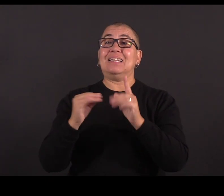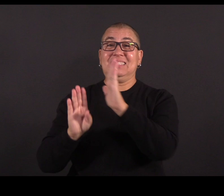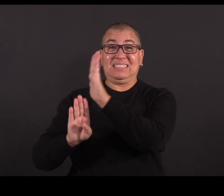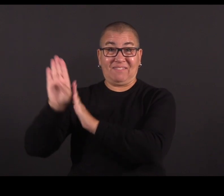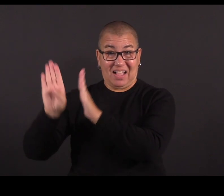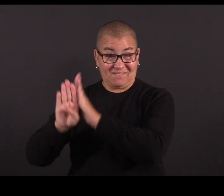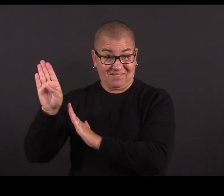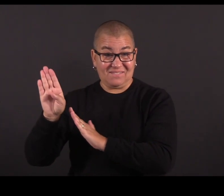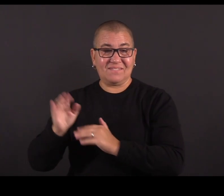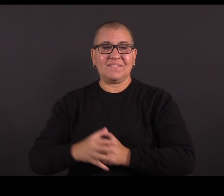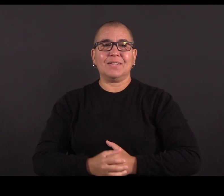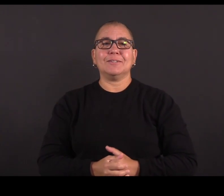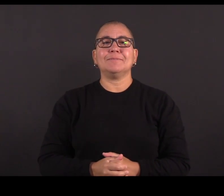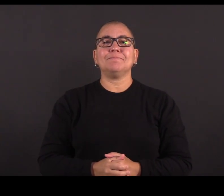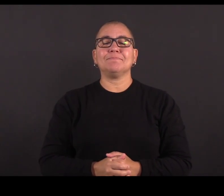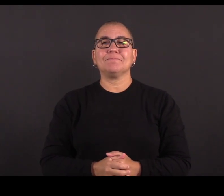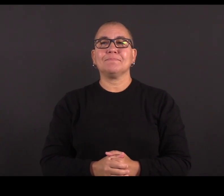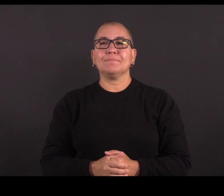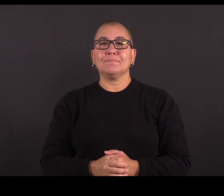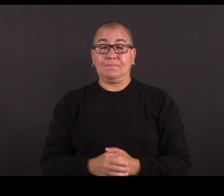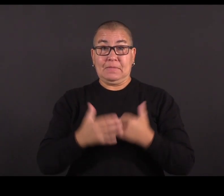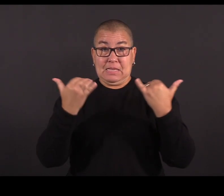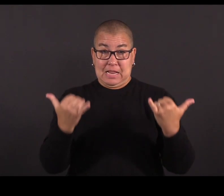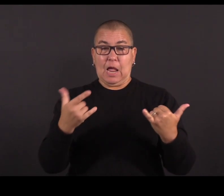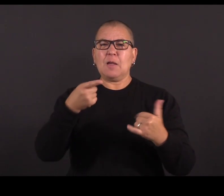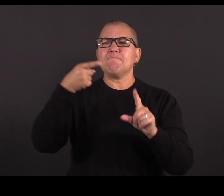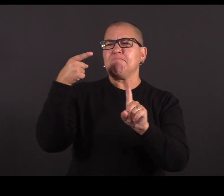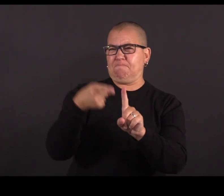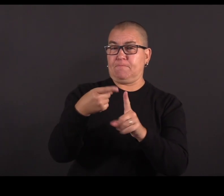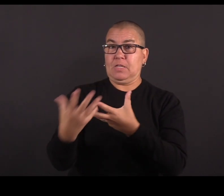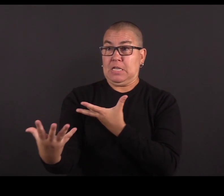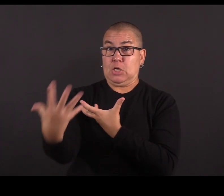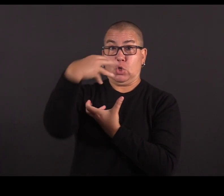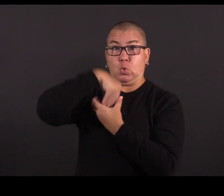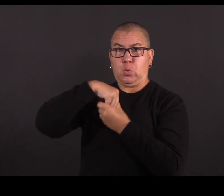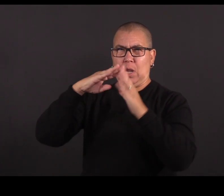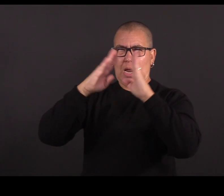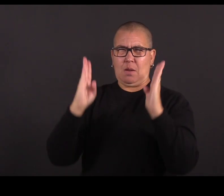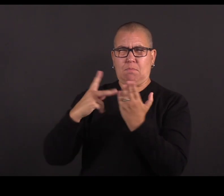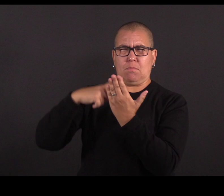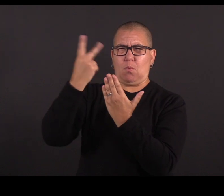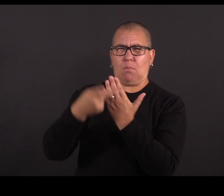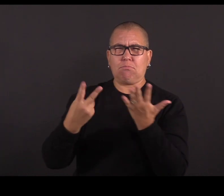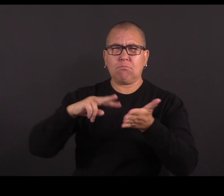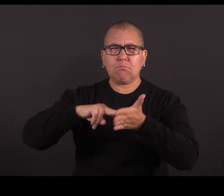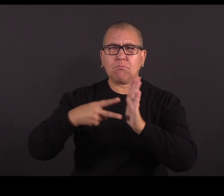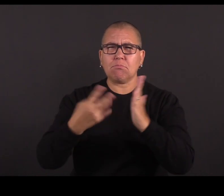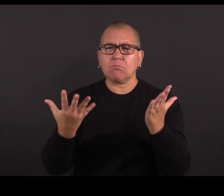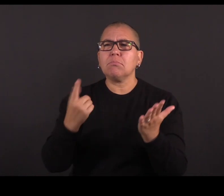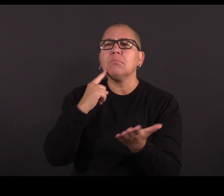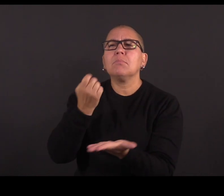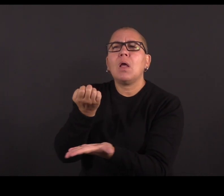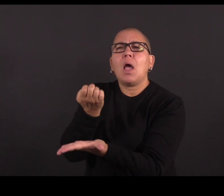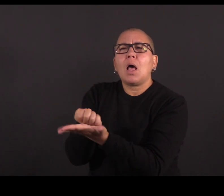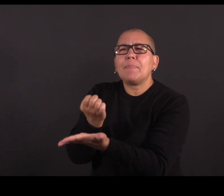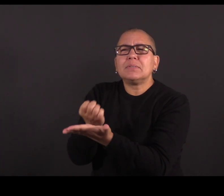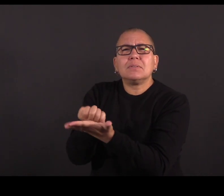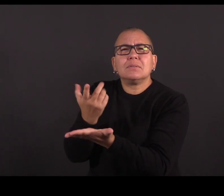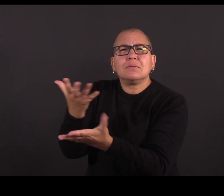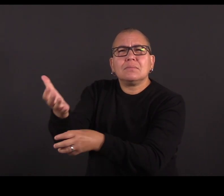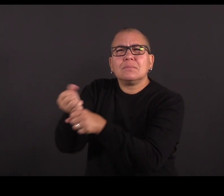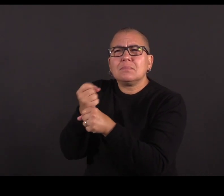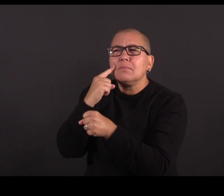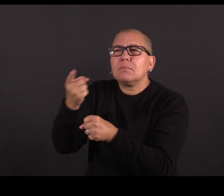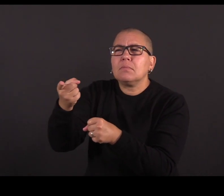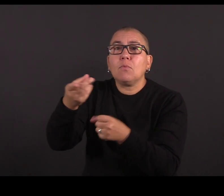Inclusionary housing programs are local policies that tap the economic gains from rising real estate values to create